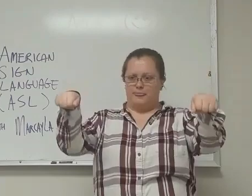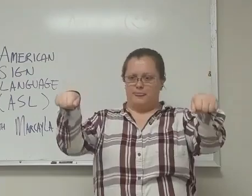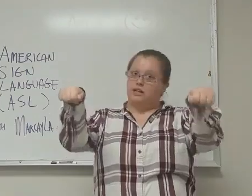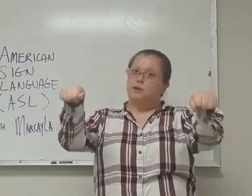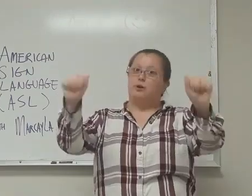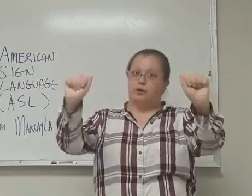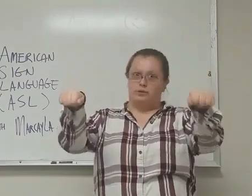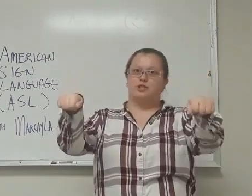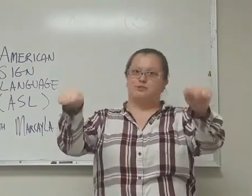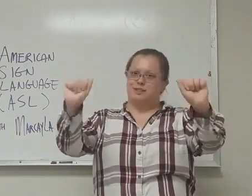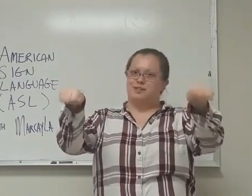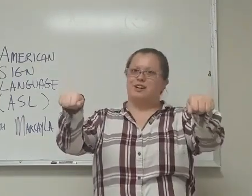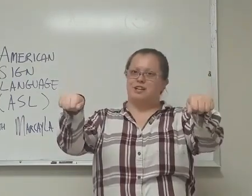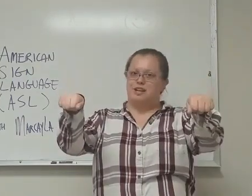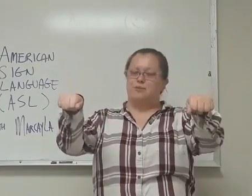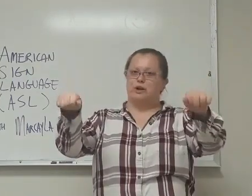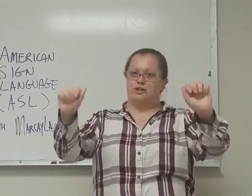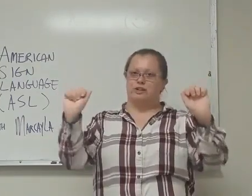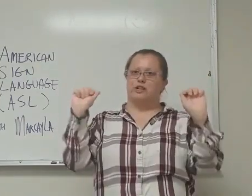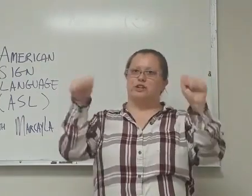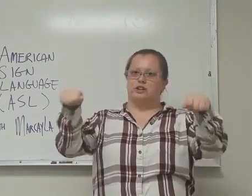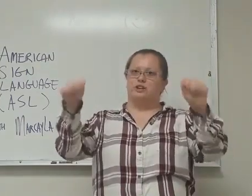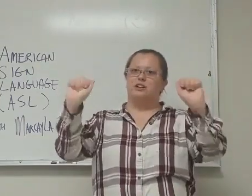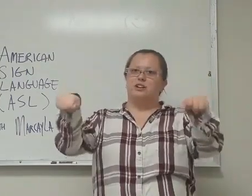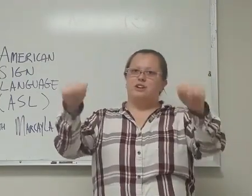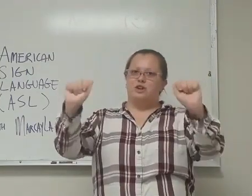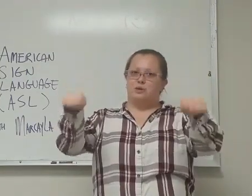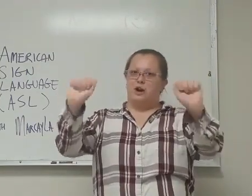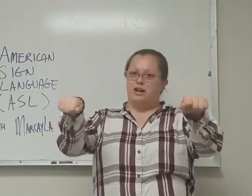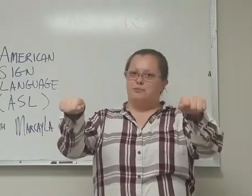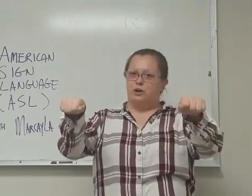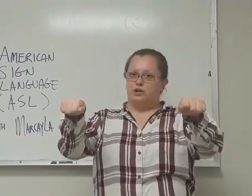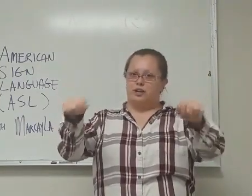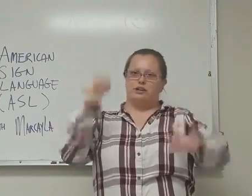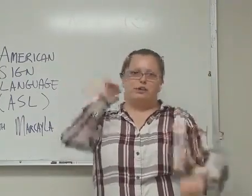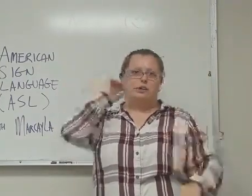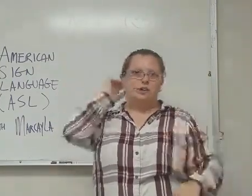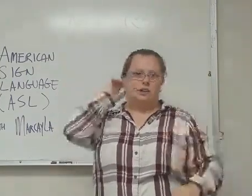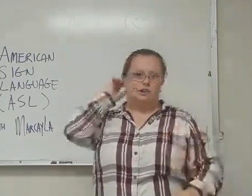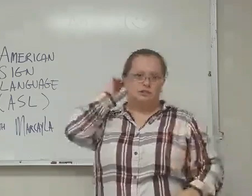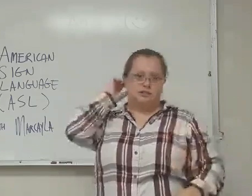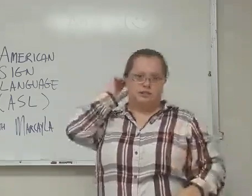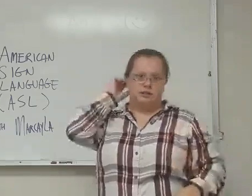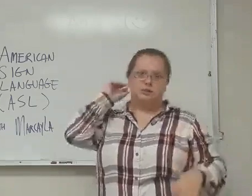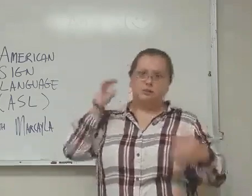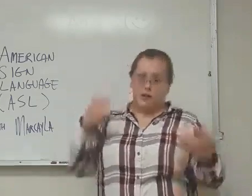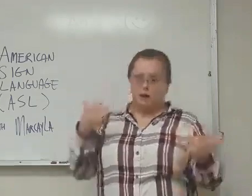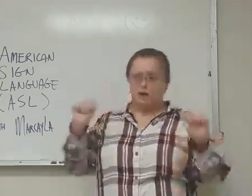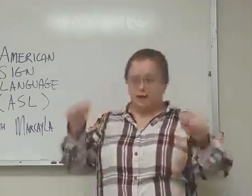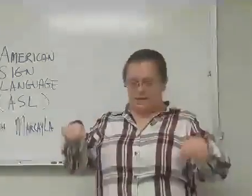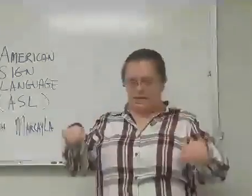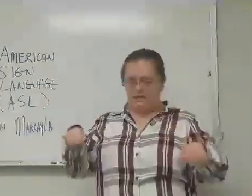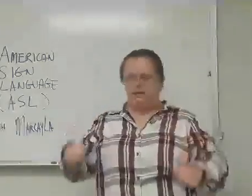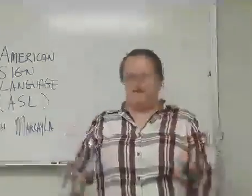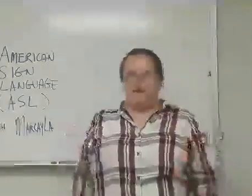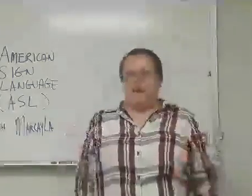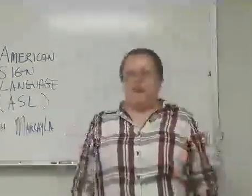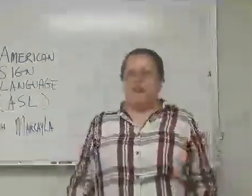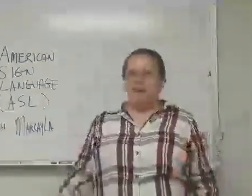like a motor. I was just about to say kind of like a motorcycle, like you're riding a motorcycle, right. And that's how can. And